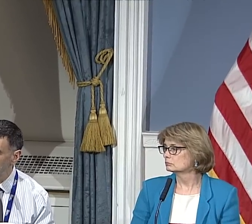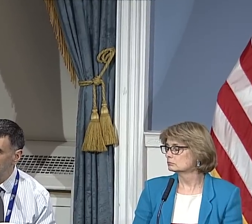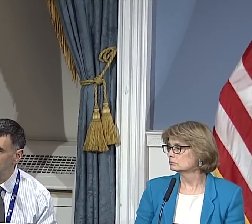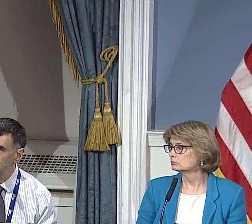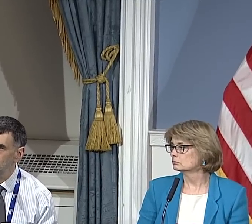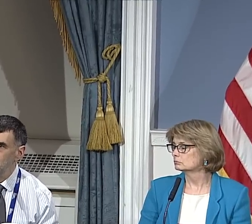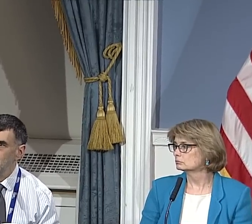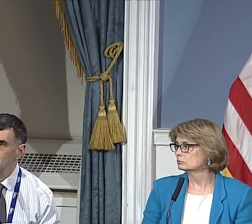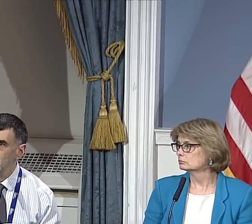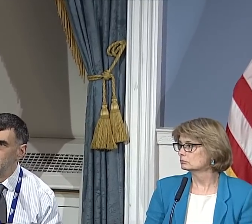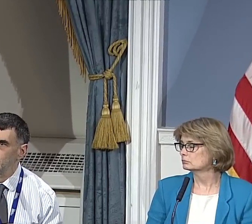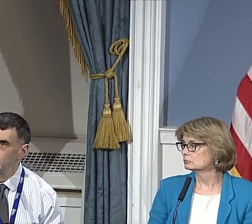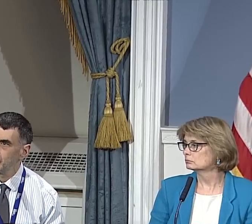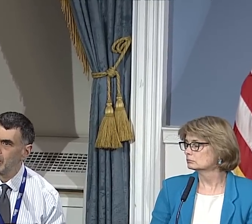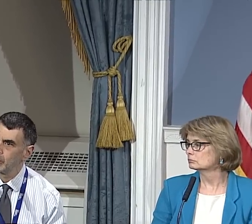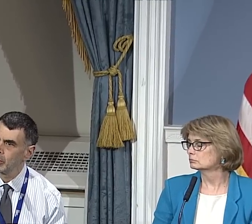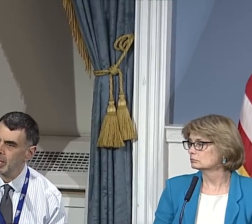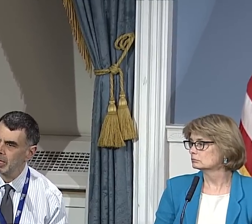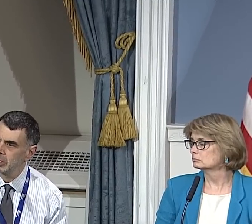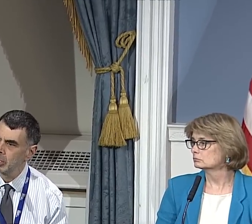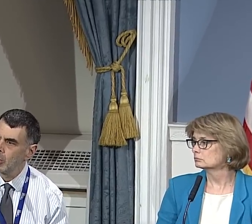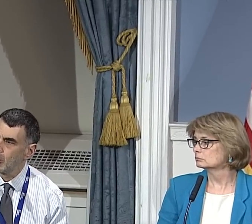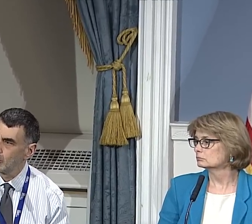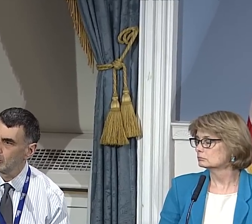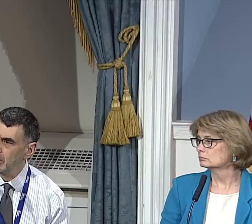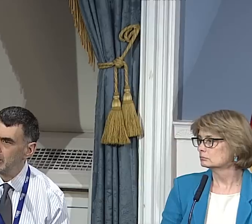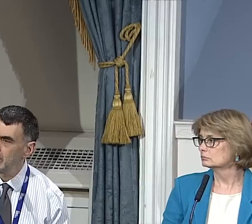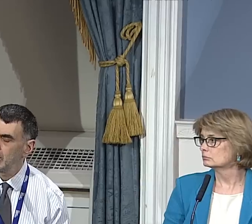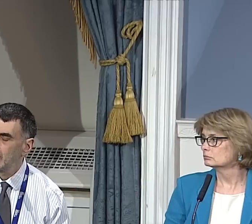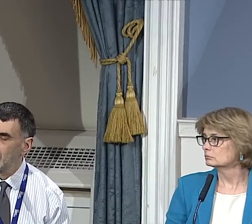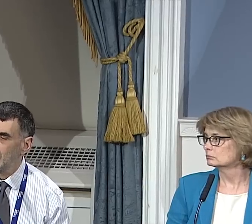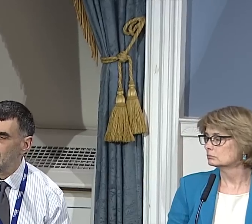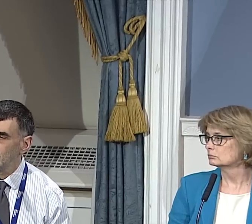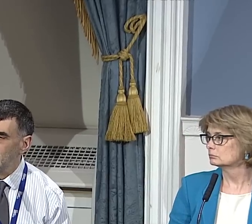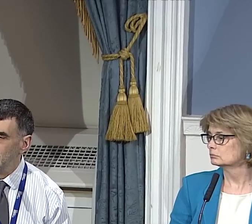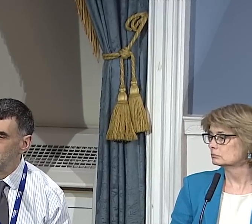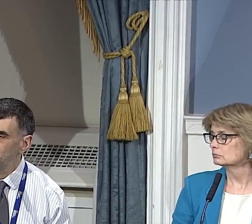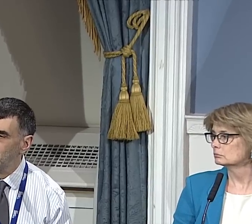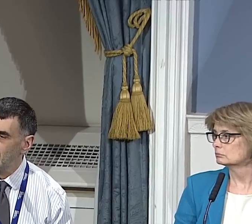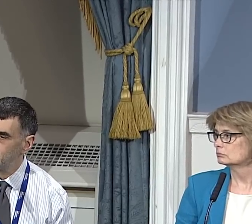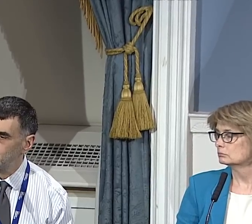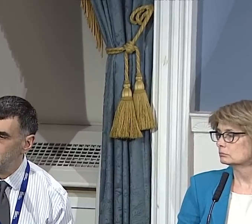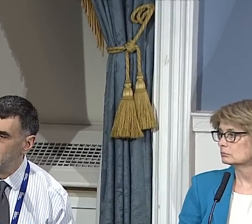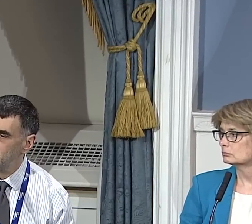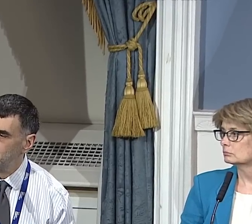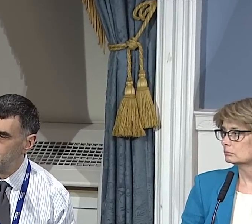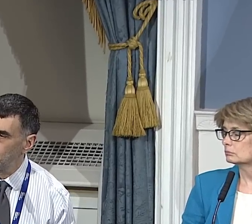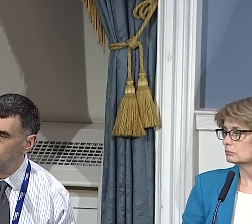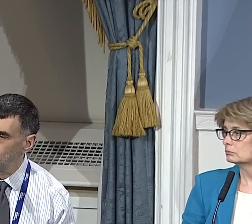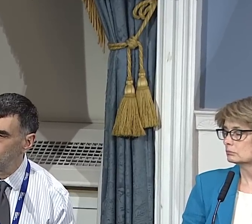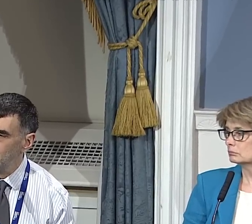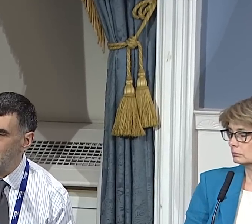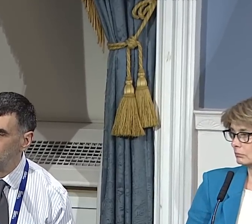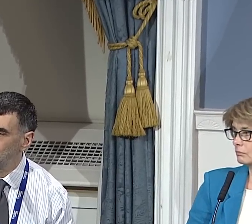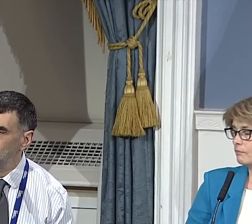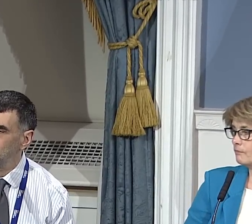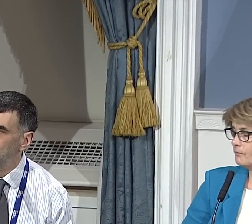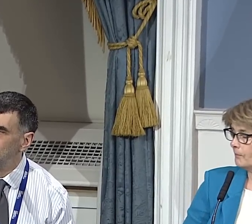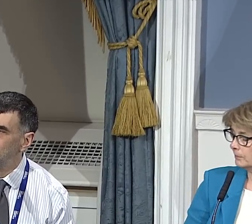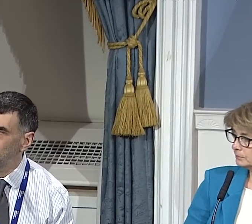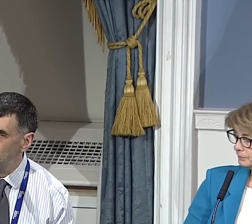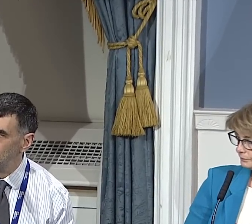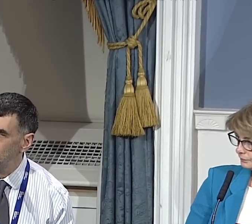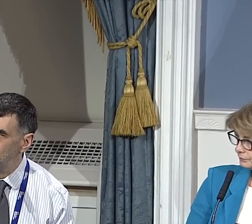5,000 ventilators. And again, if you remember that it's only likely 5% of people who would